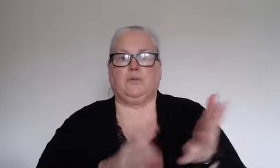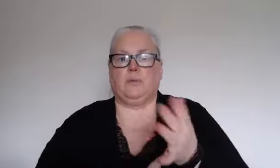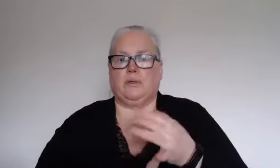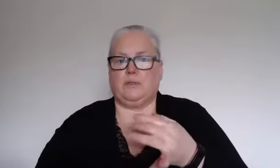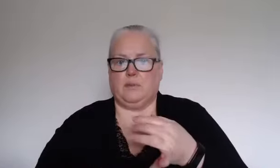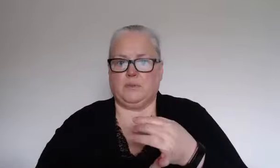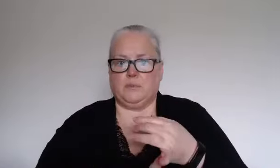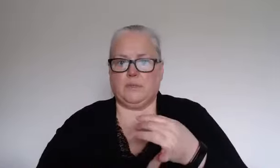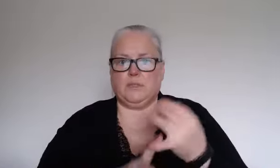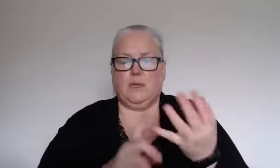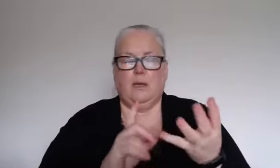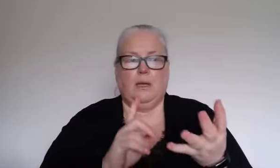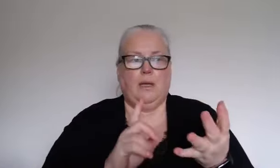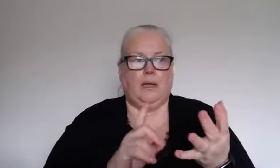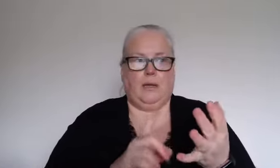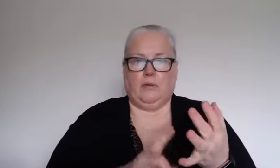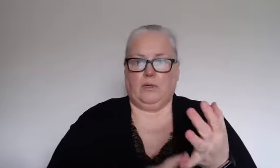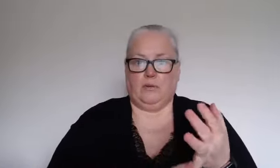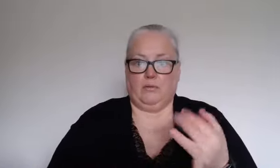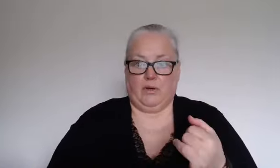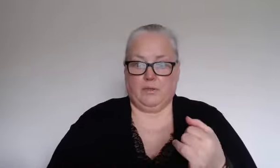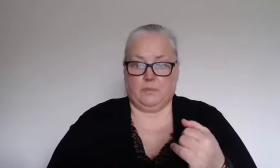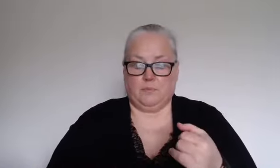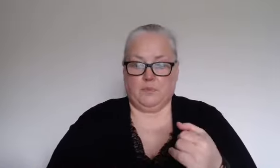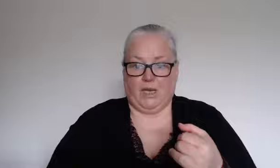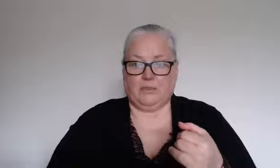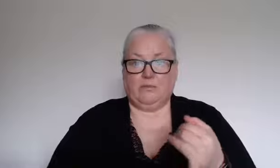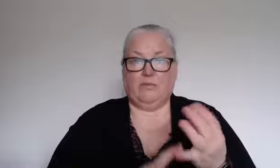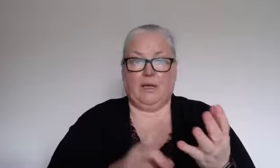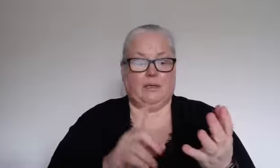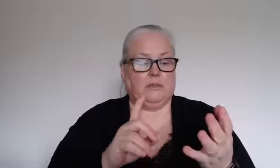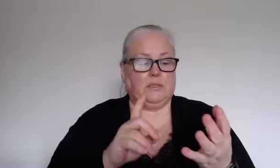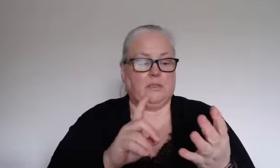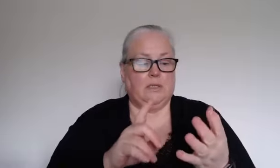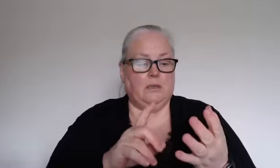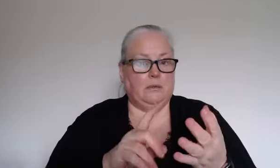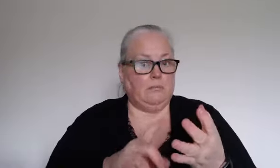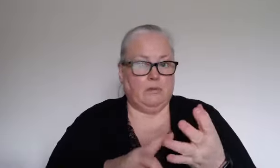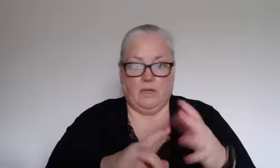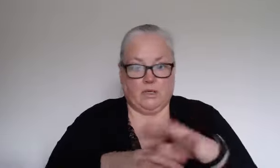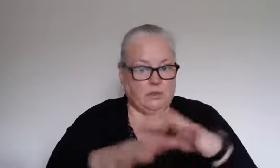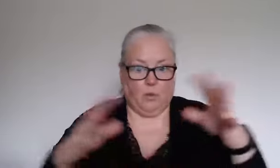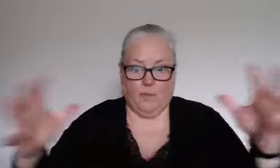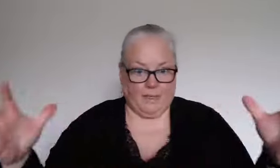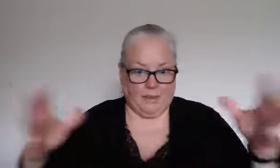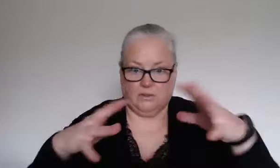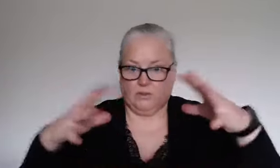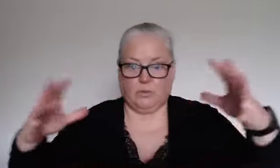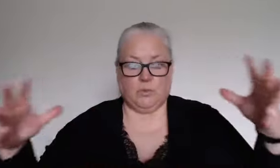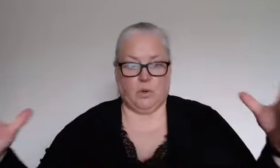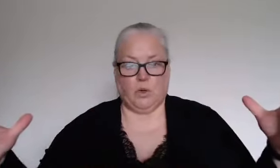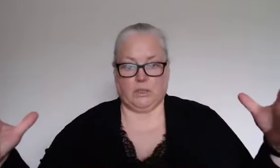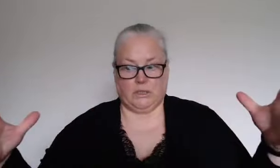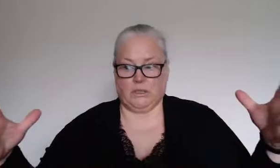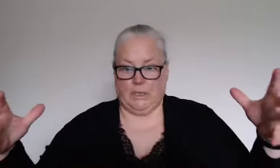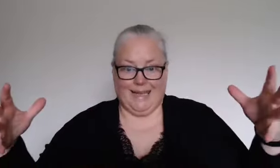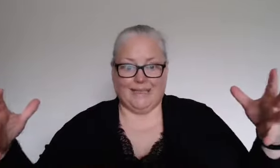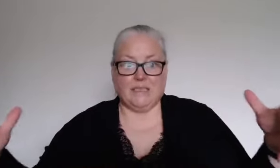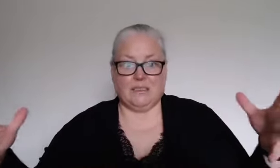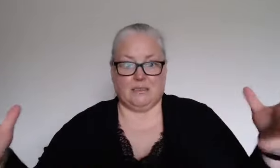about symptoms and how they're very subjective, and there are so many. It's such a broad list.